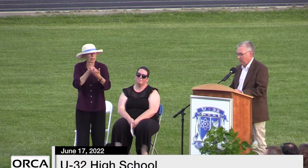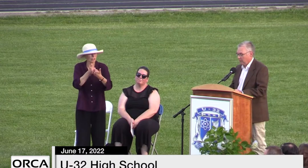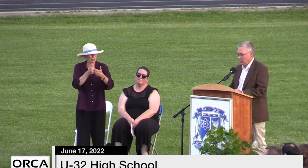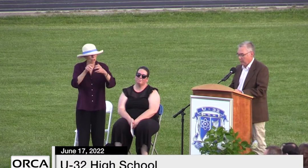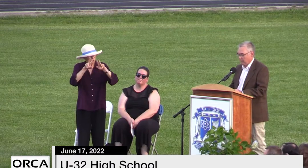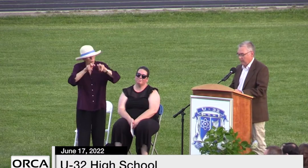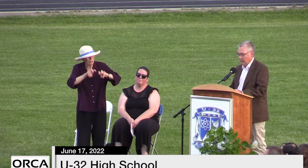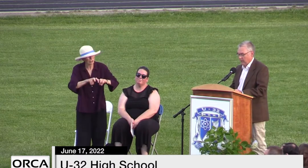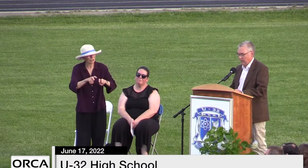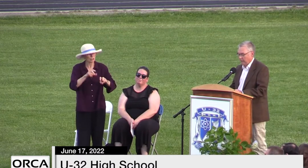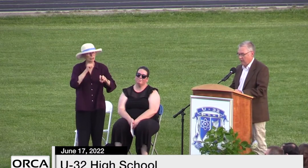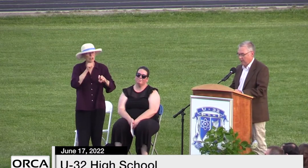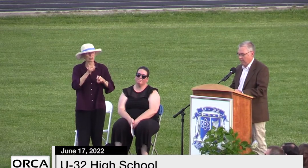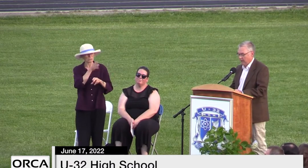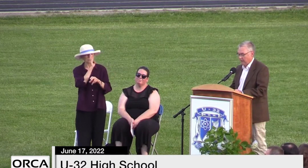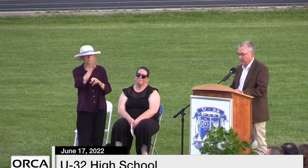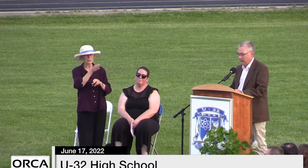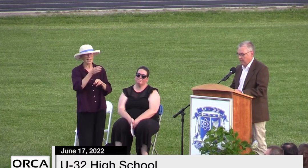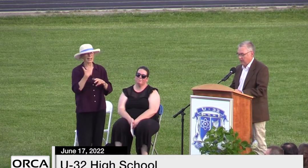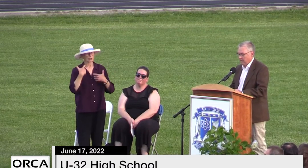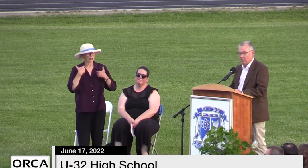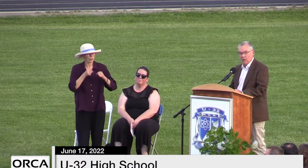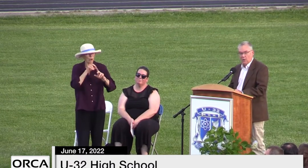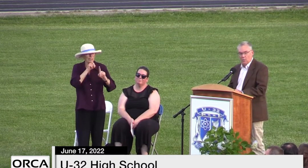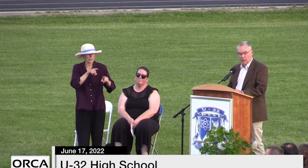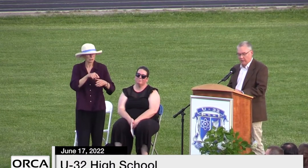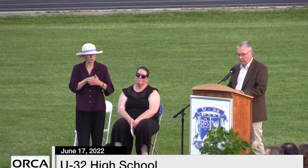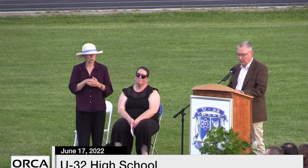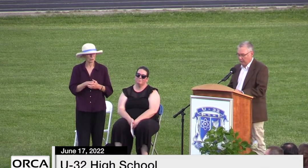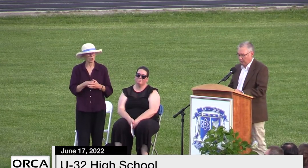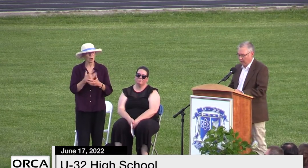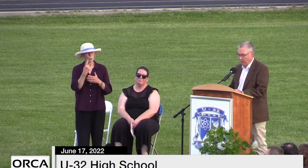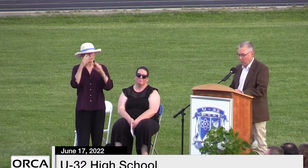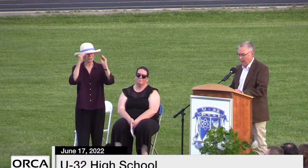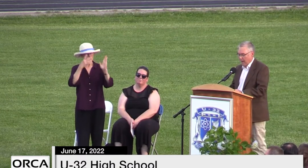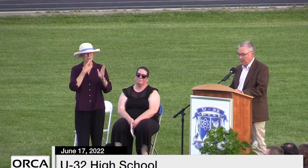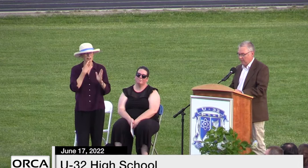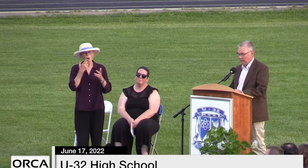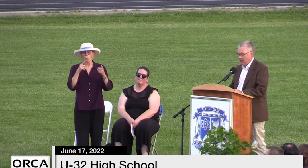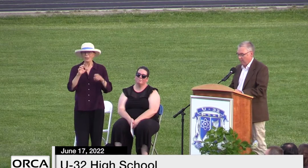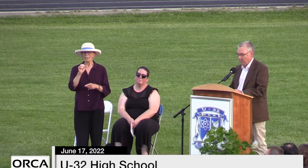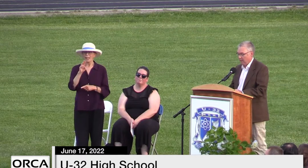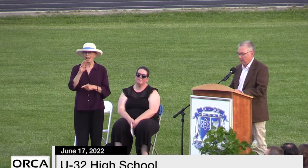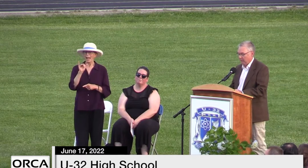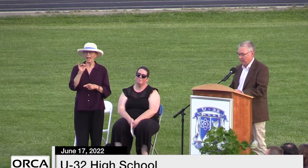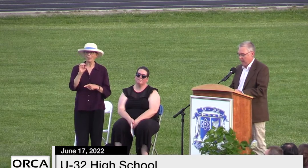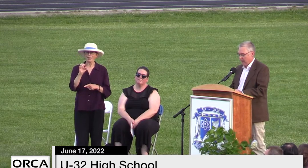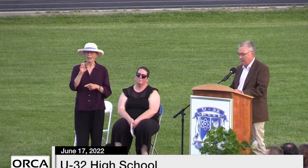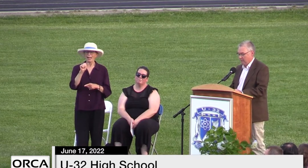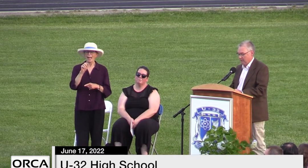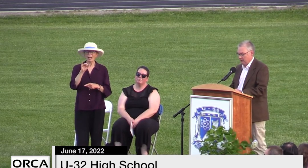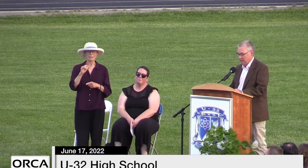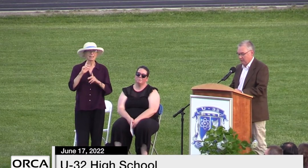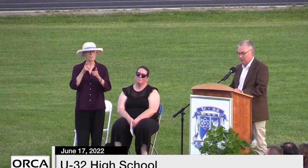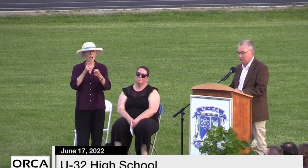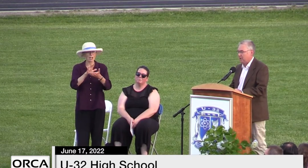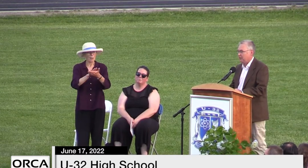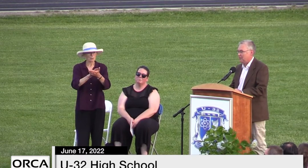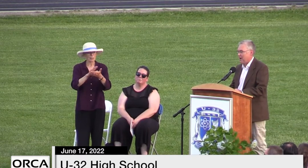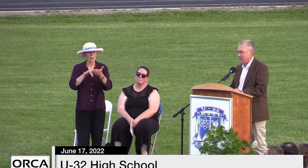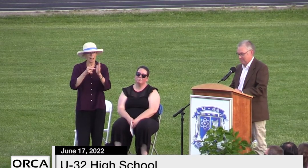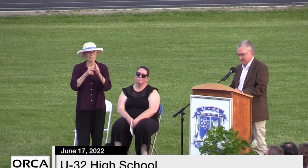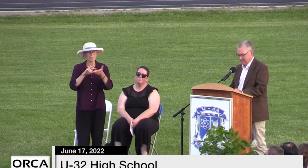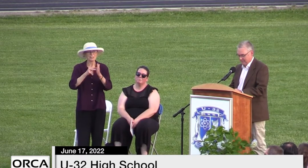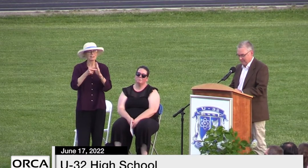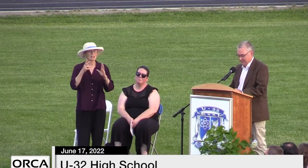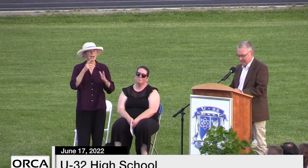doesn't mince words, and is strong in her answers. One of her teachers said, "When Abby gives a compliment, it means a lot because she isn't just shoveling